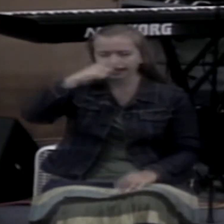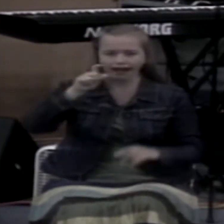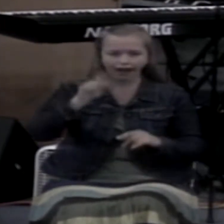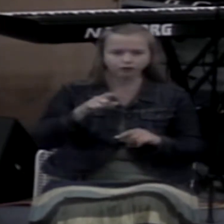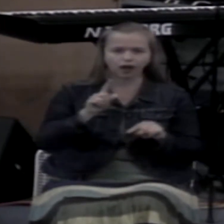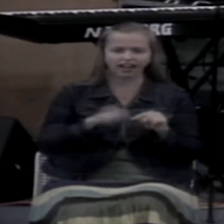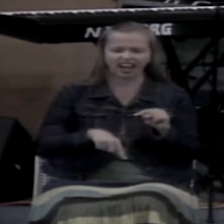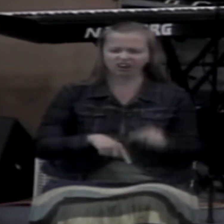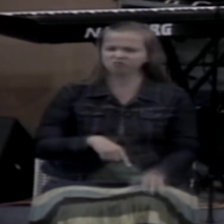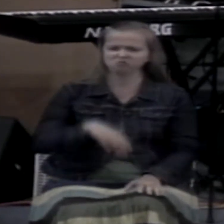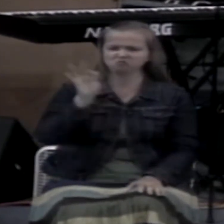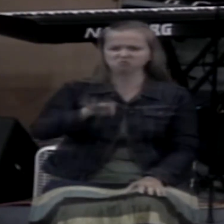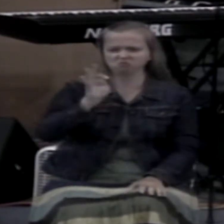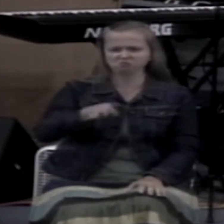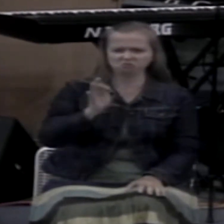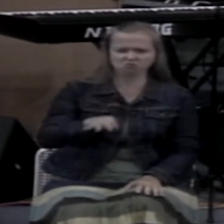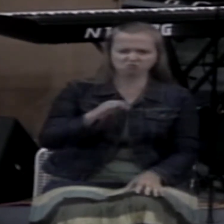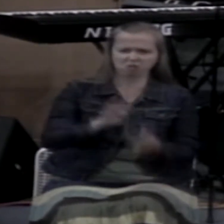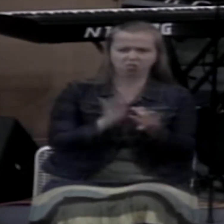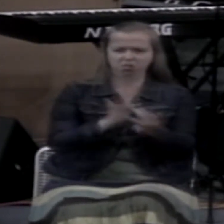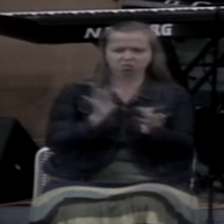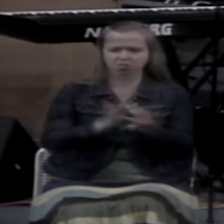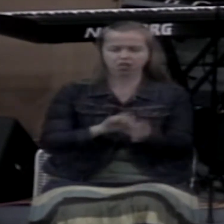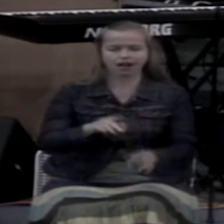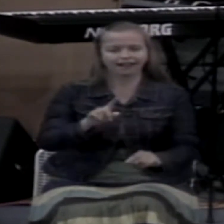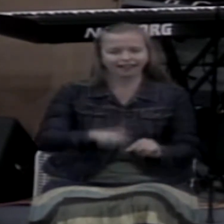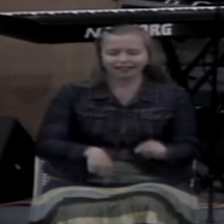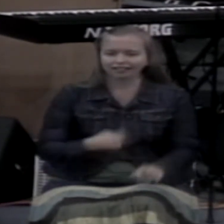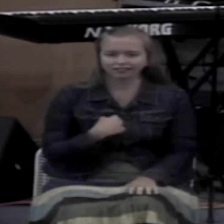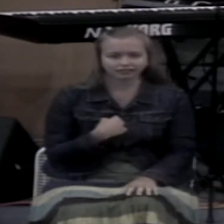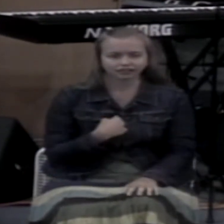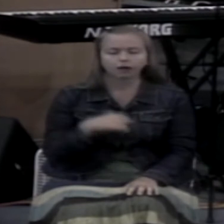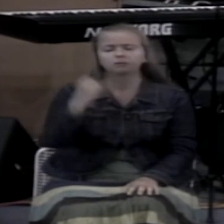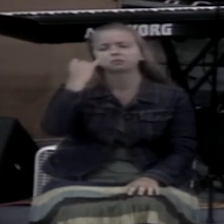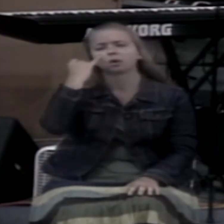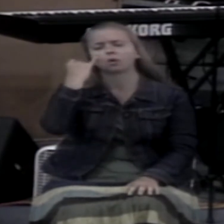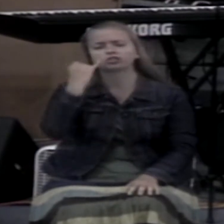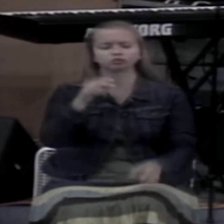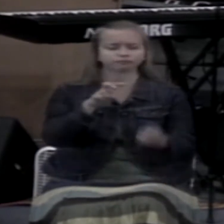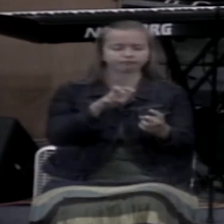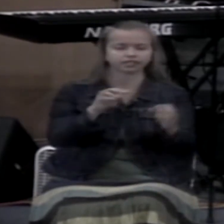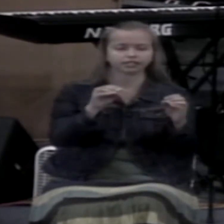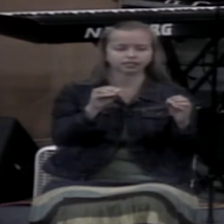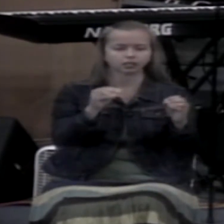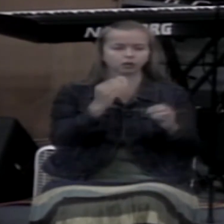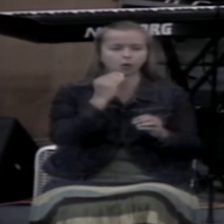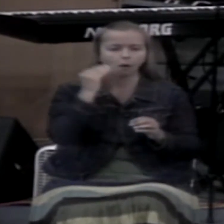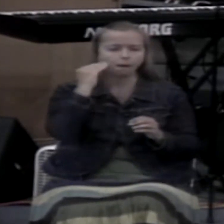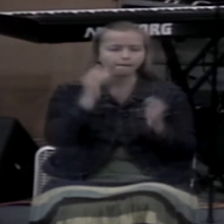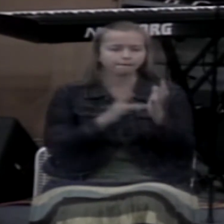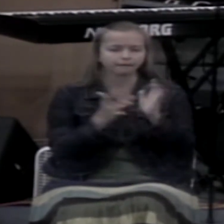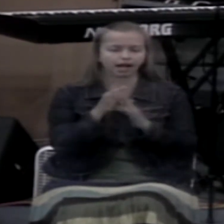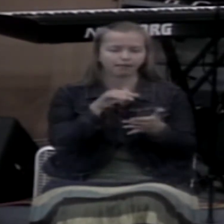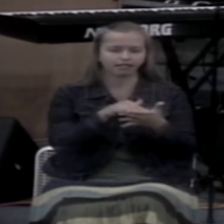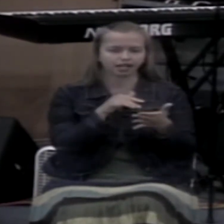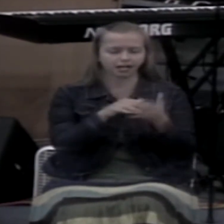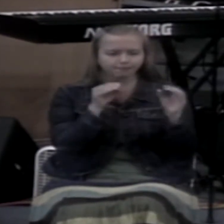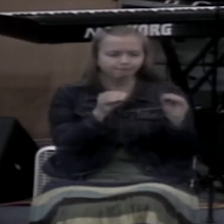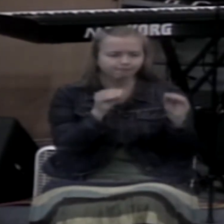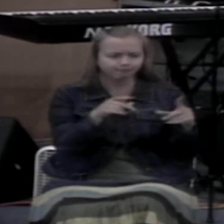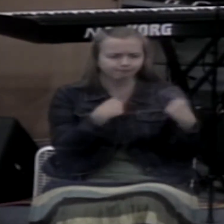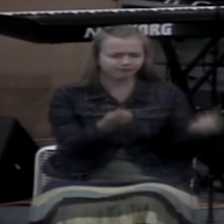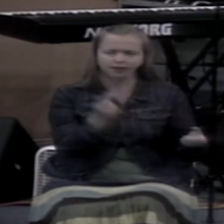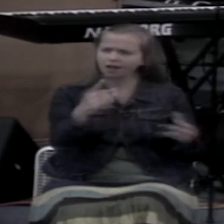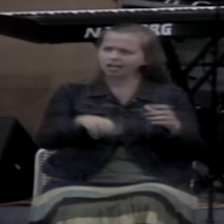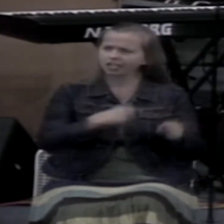So if you've been teaching, let's say a home Bible study, if you've been teaching for years and you haven't won anyone to the Lord, maybe you need to do